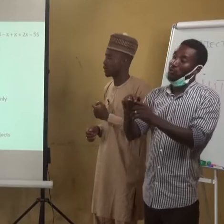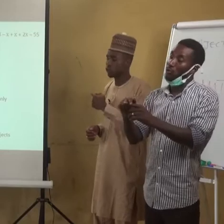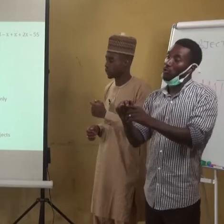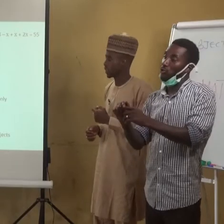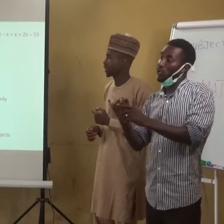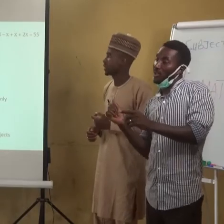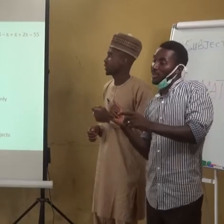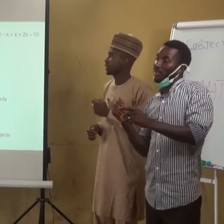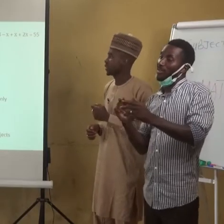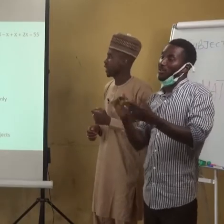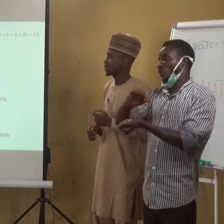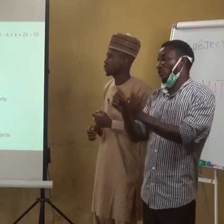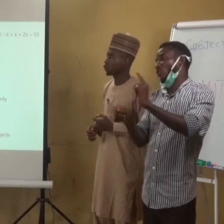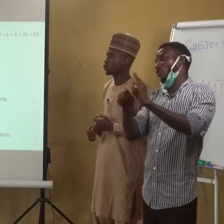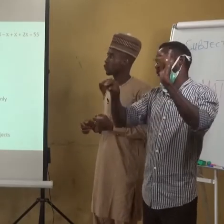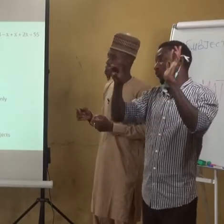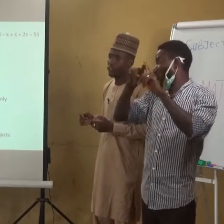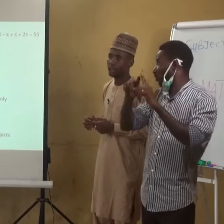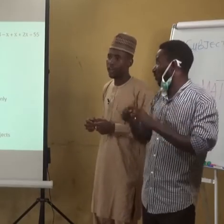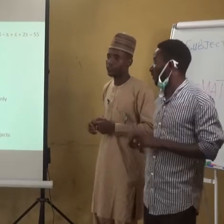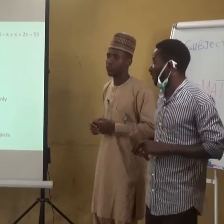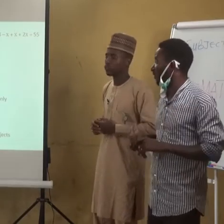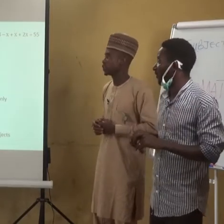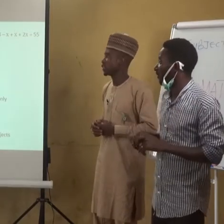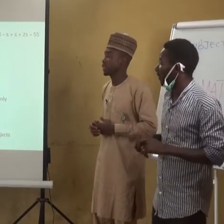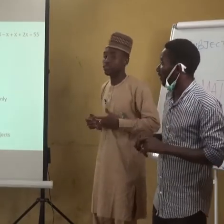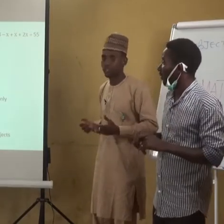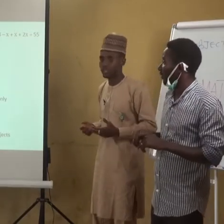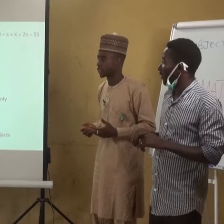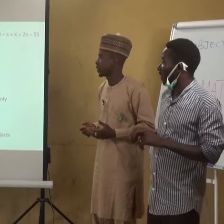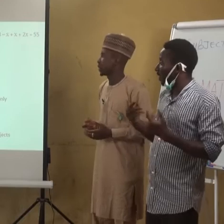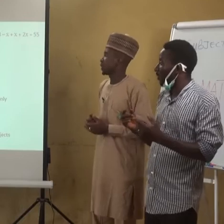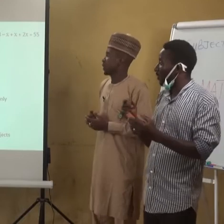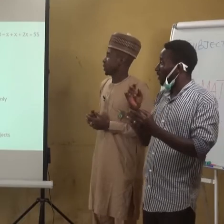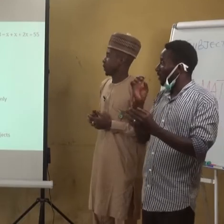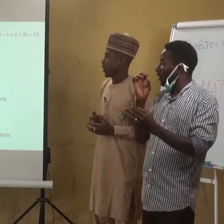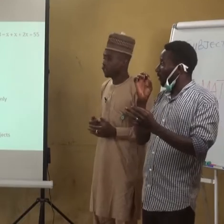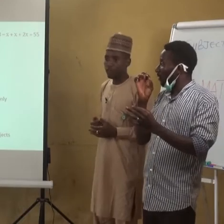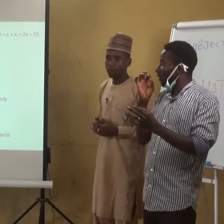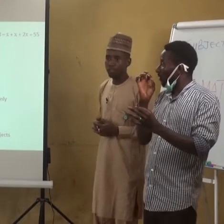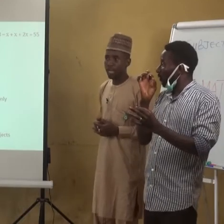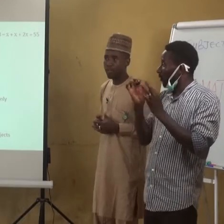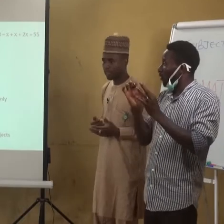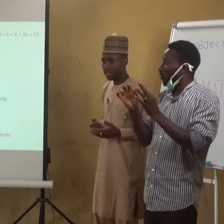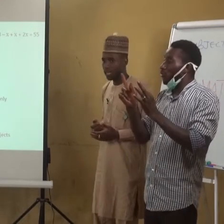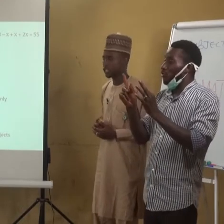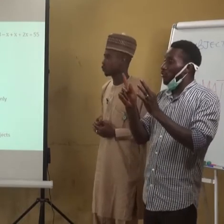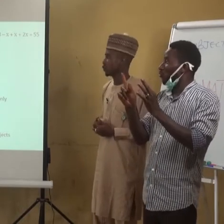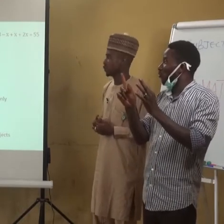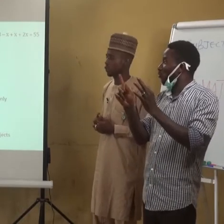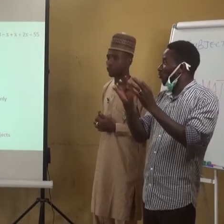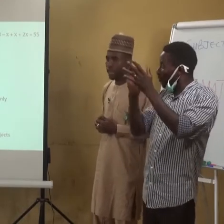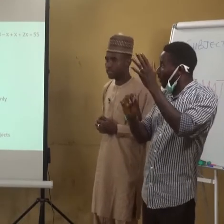49 minus 49. 3x equals to 55 minus 49 is 6. When you divide both sides by 3, that